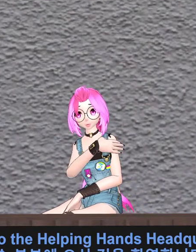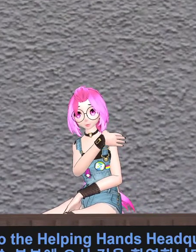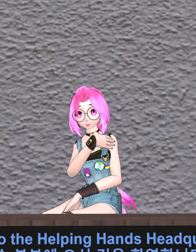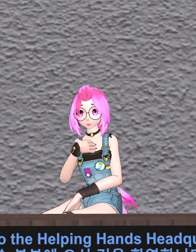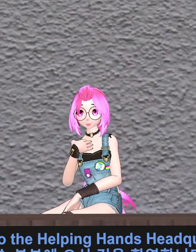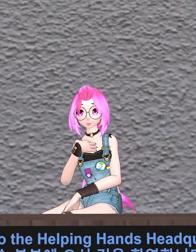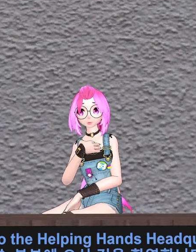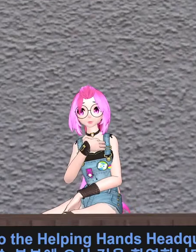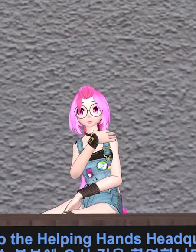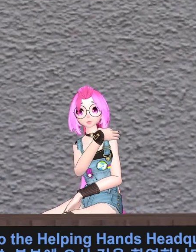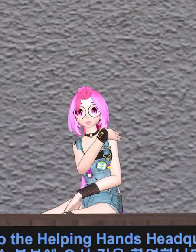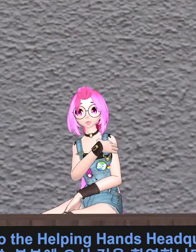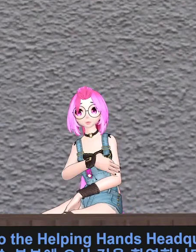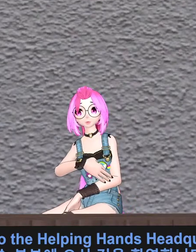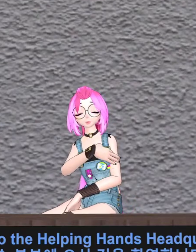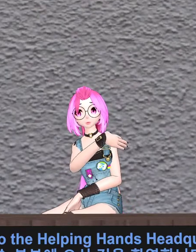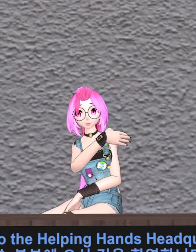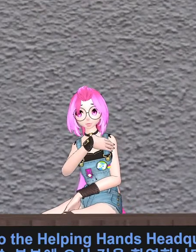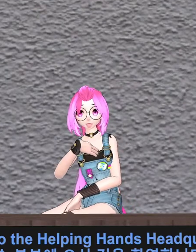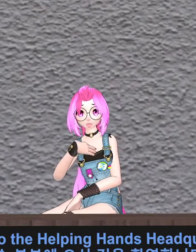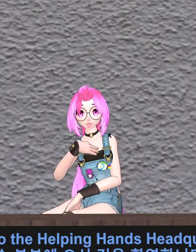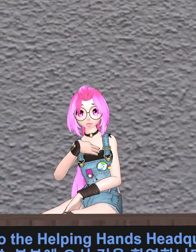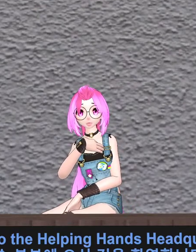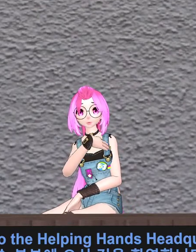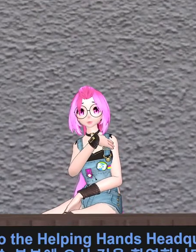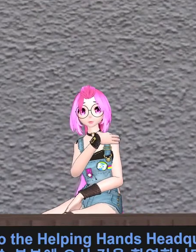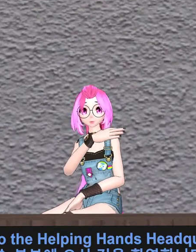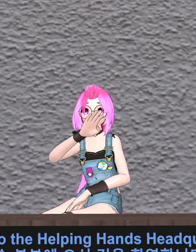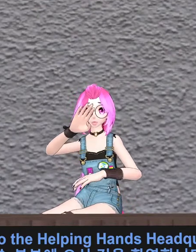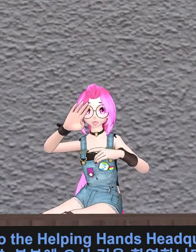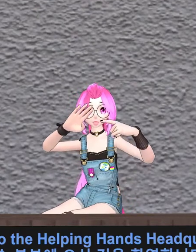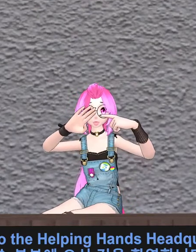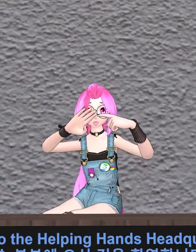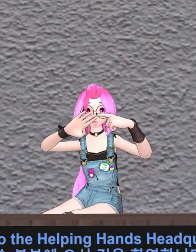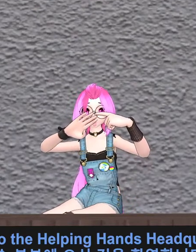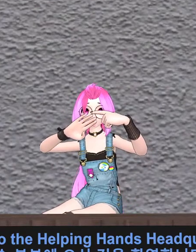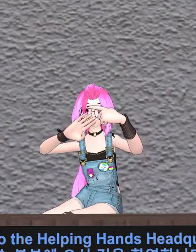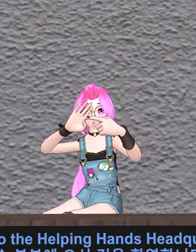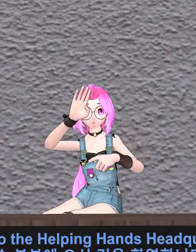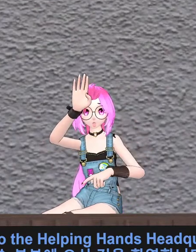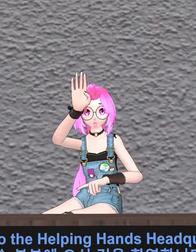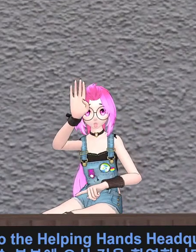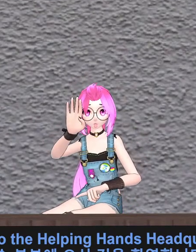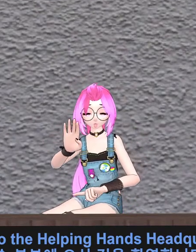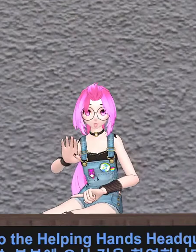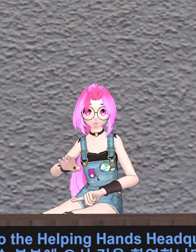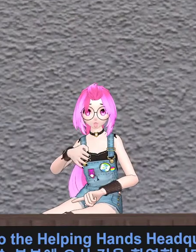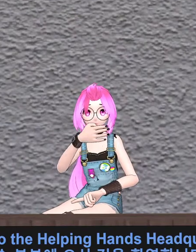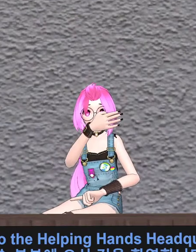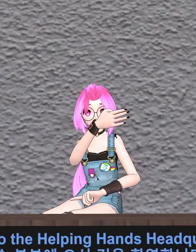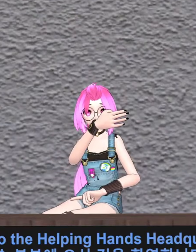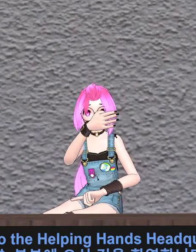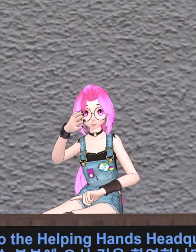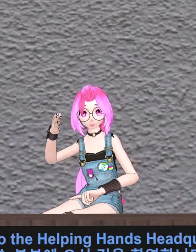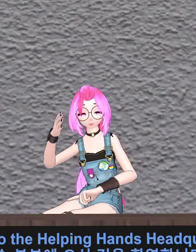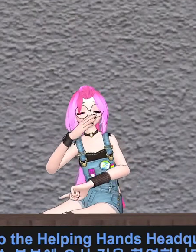shoulder. Okay? Scotland. Imagine each individual finger doing a line.